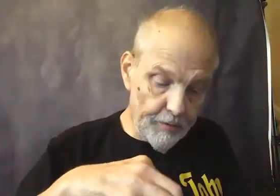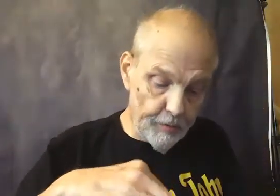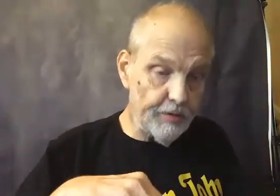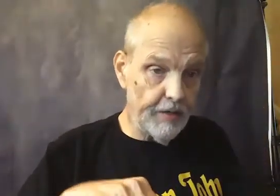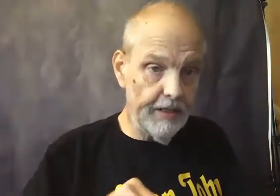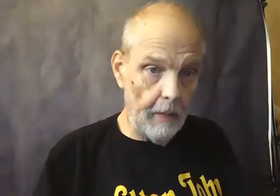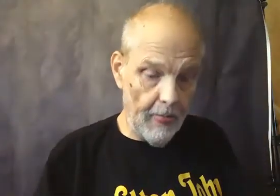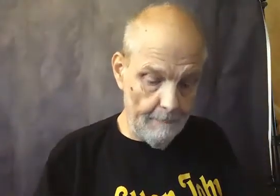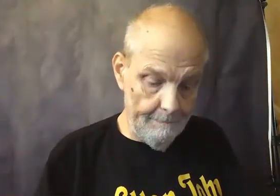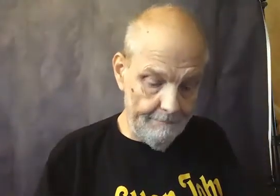Although you can write